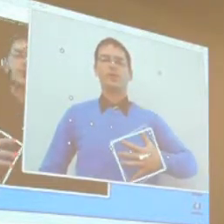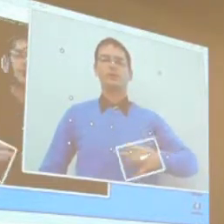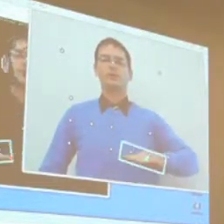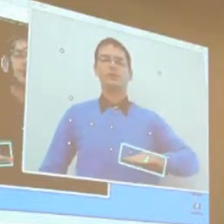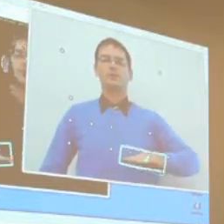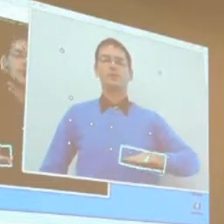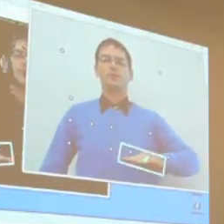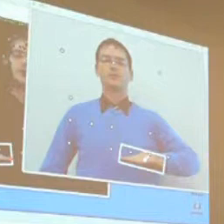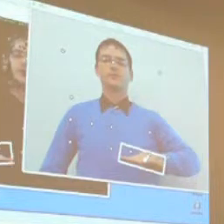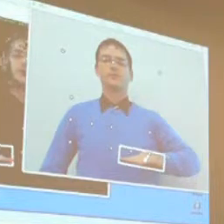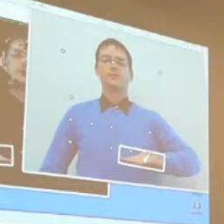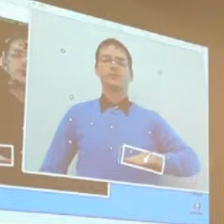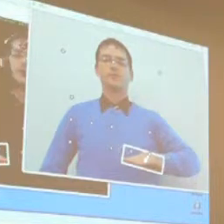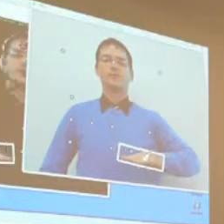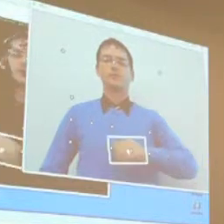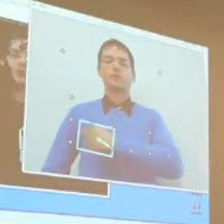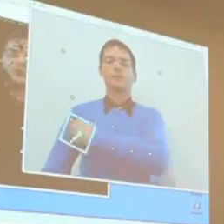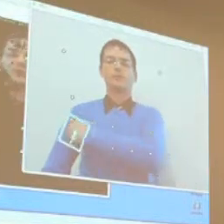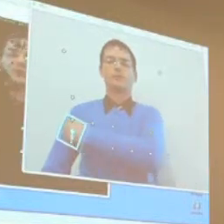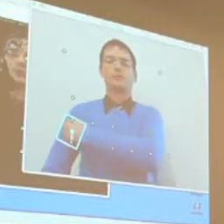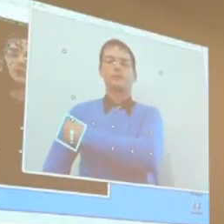this is i want hospital